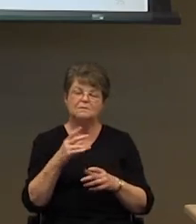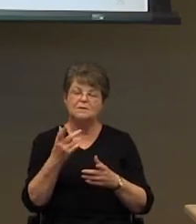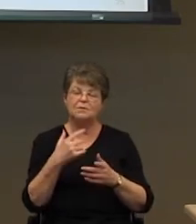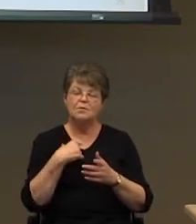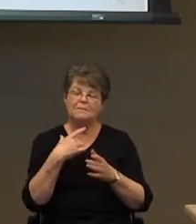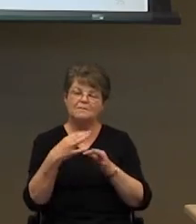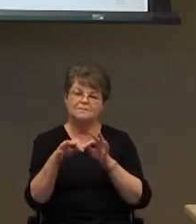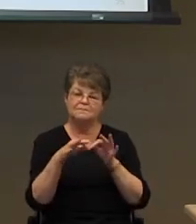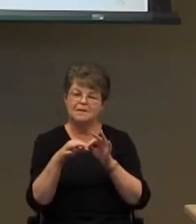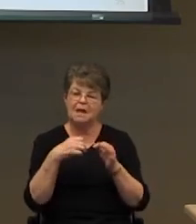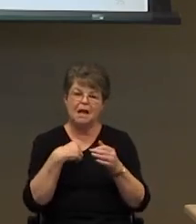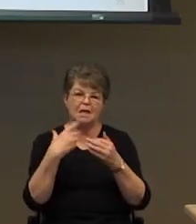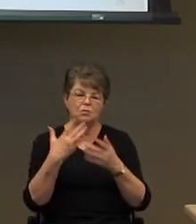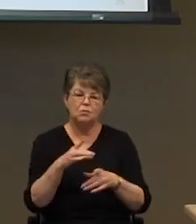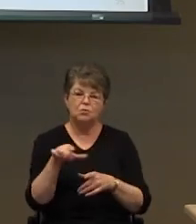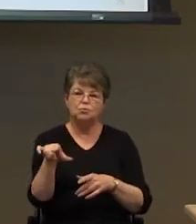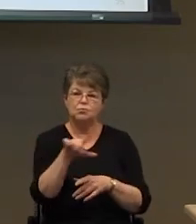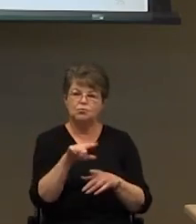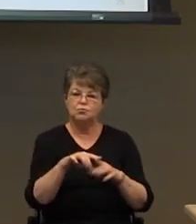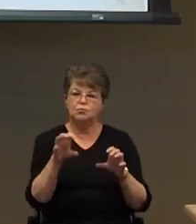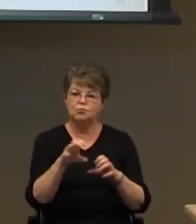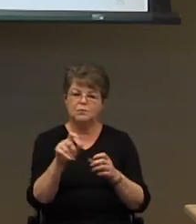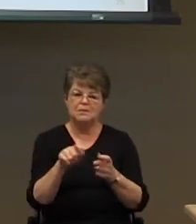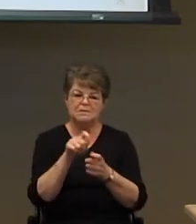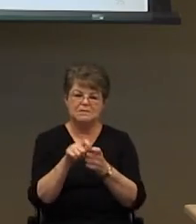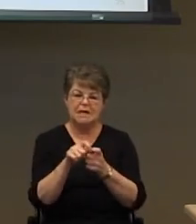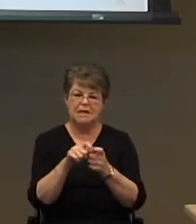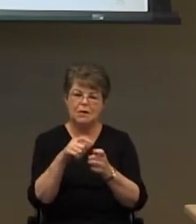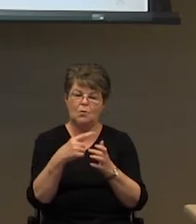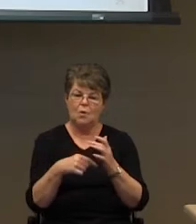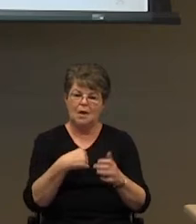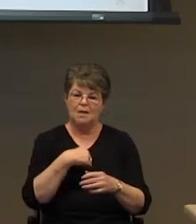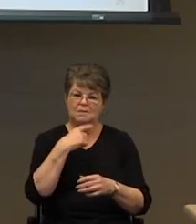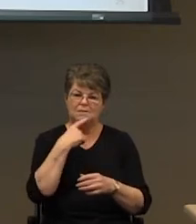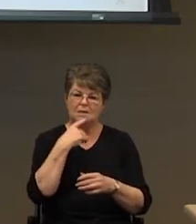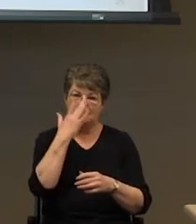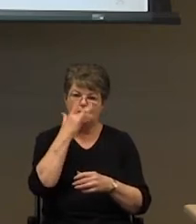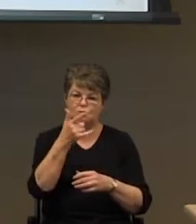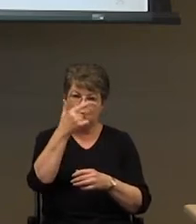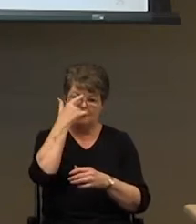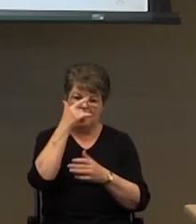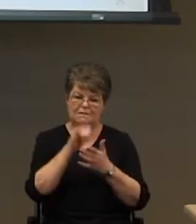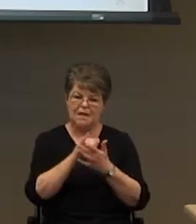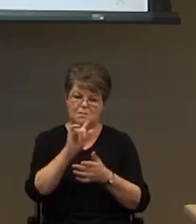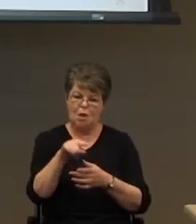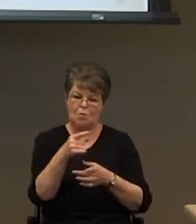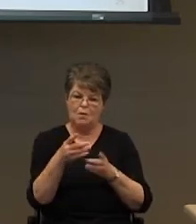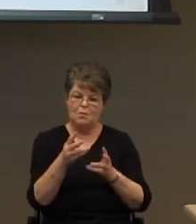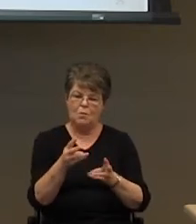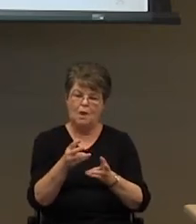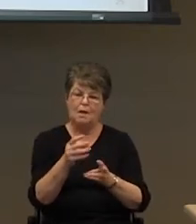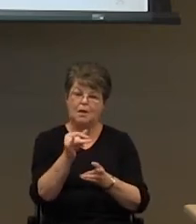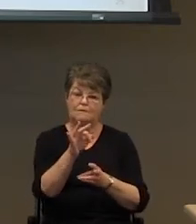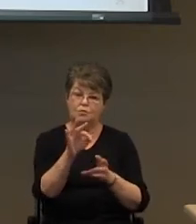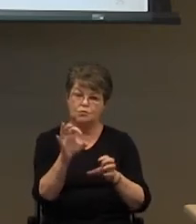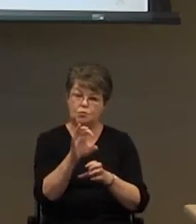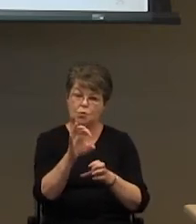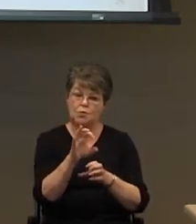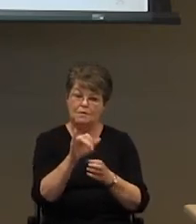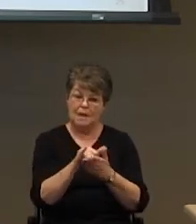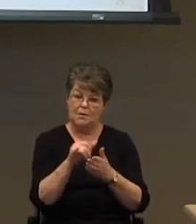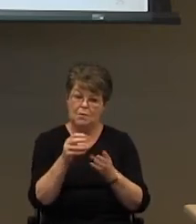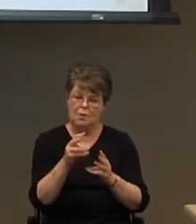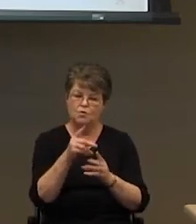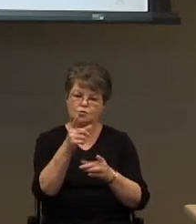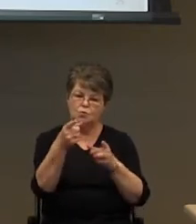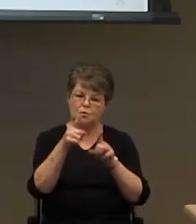again, I don't want you to do it exactly the way I say because you think that's the only way to do it. If you want to do it exactly the way I say, it's because